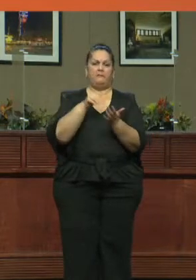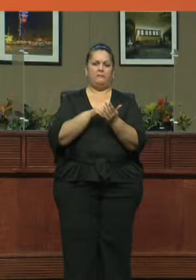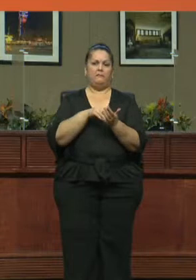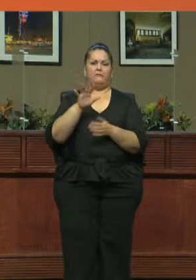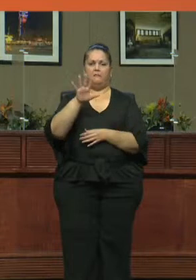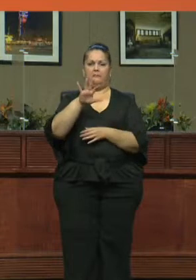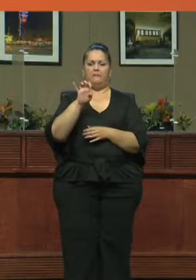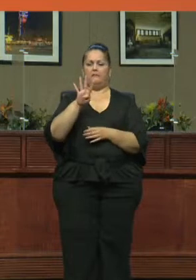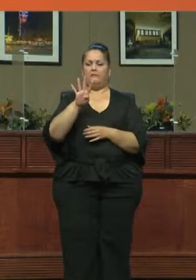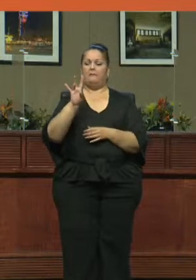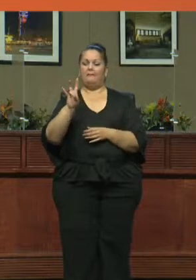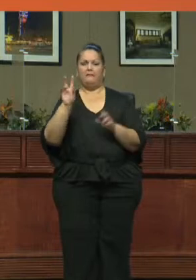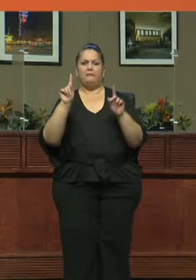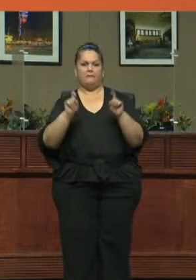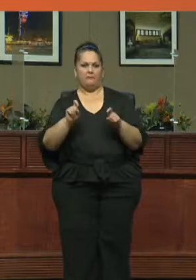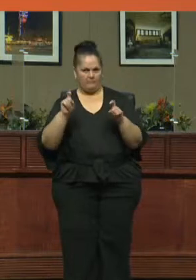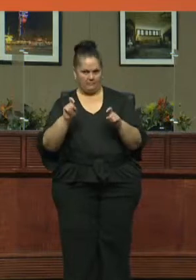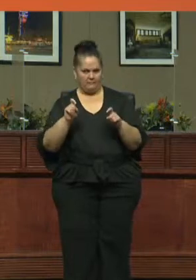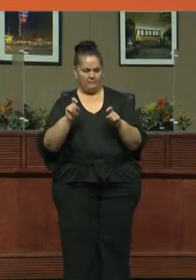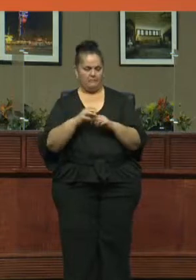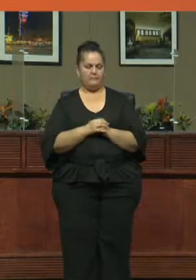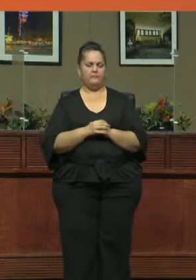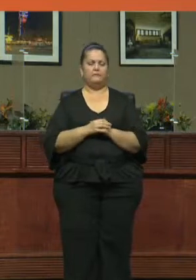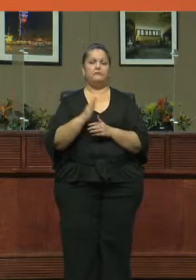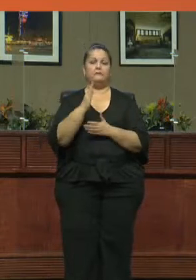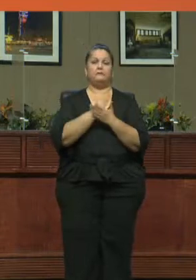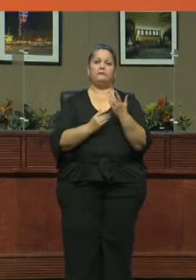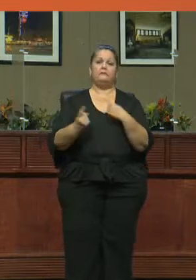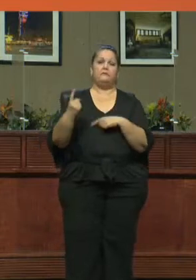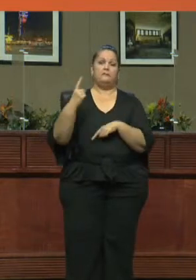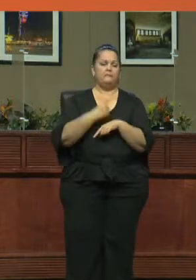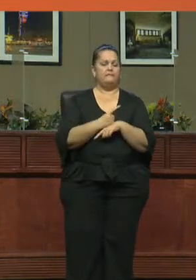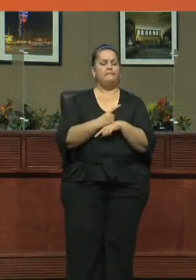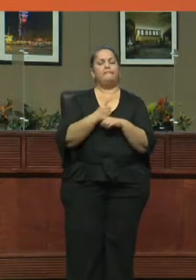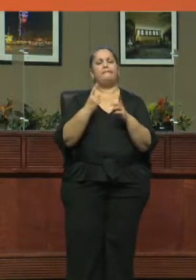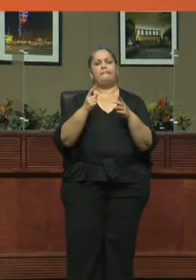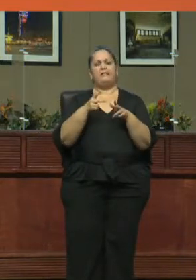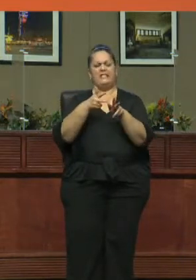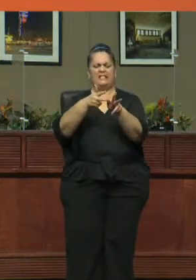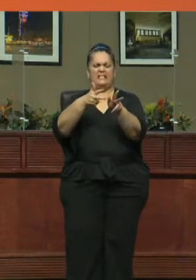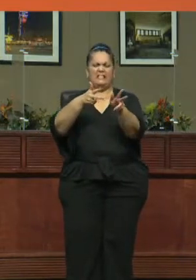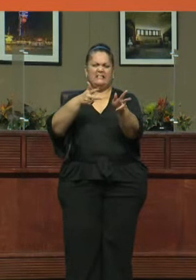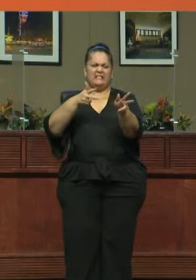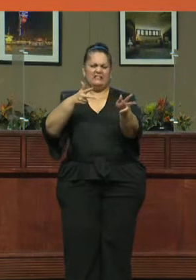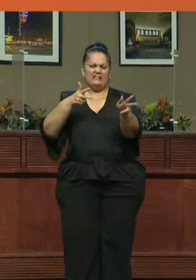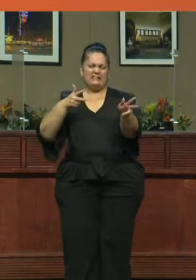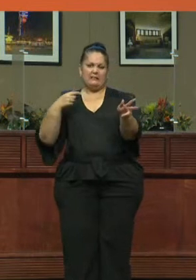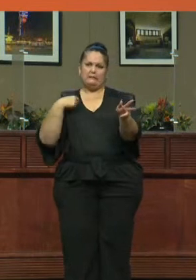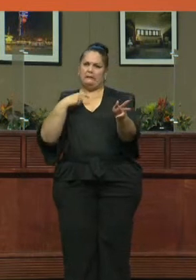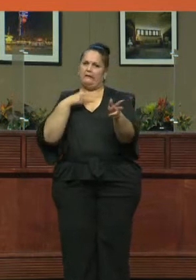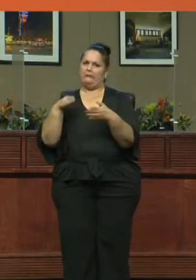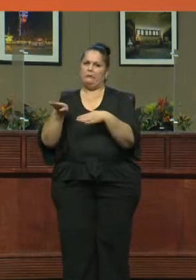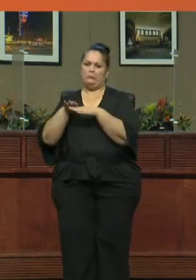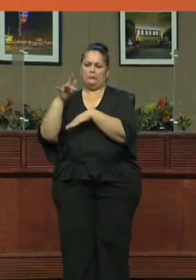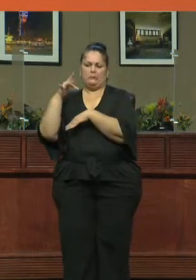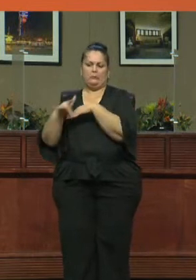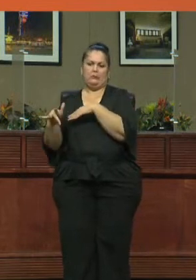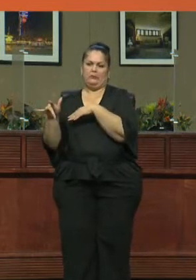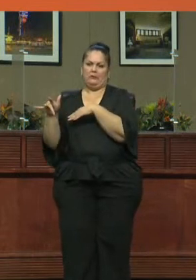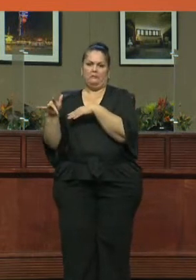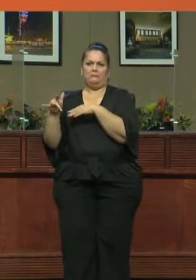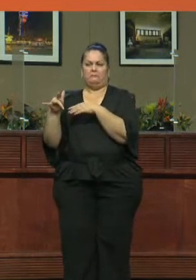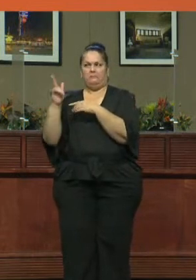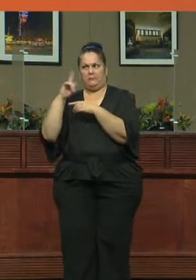5,447 tests. Some of those days we had to close the car line early to allow everyone to be tested by the